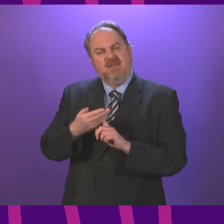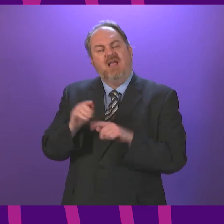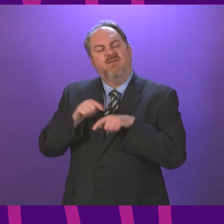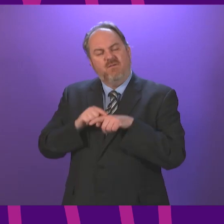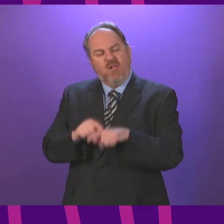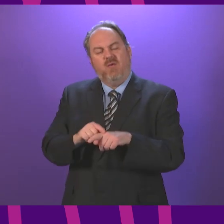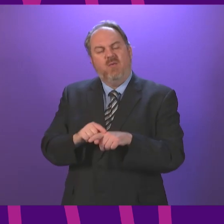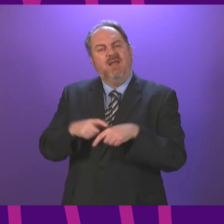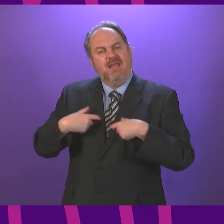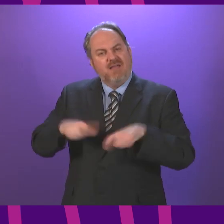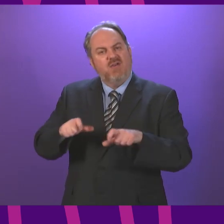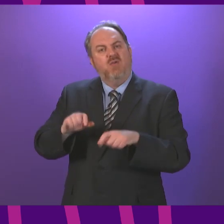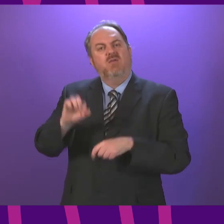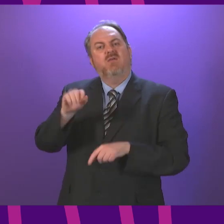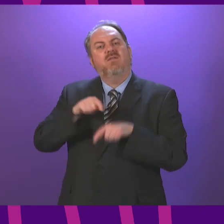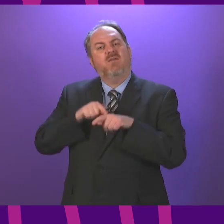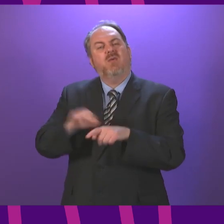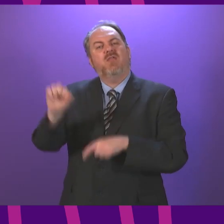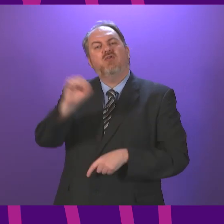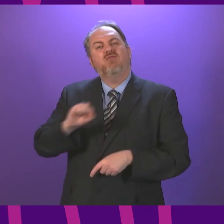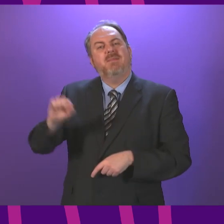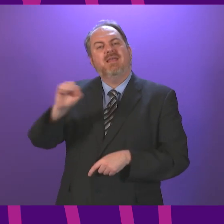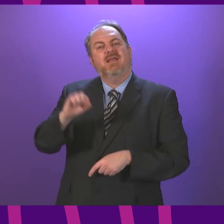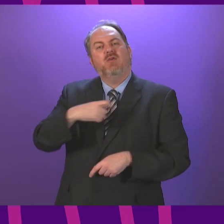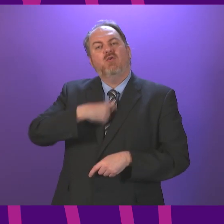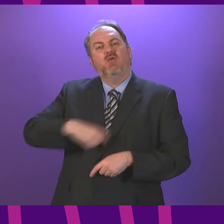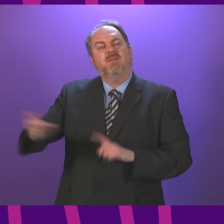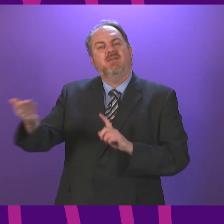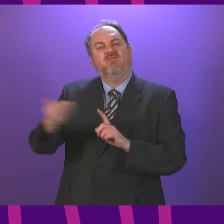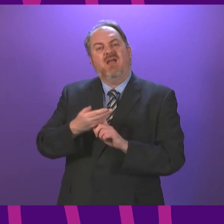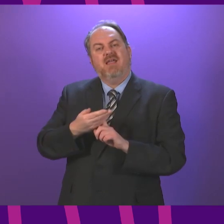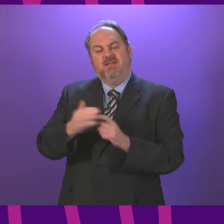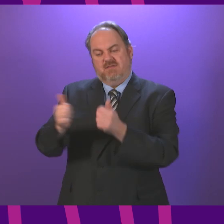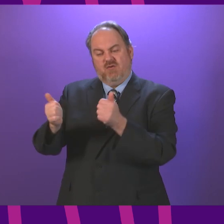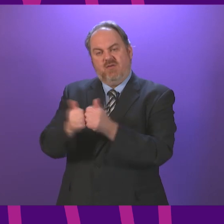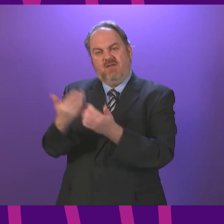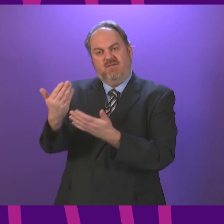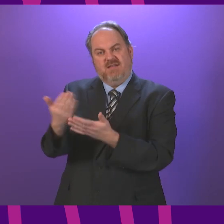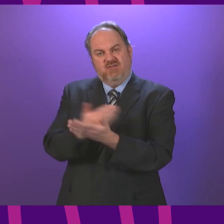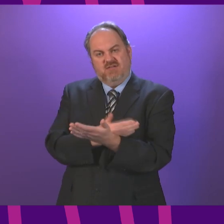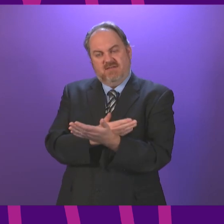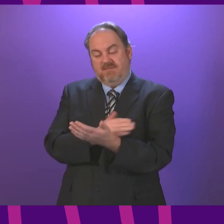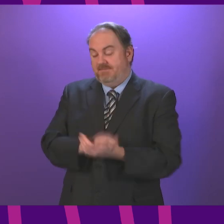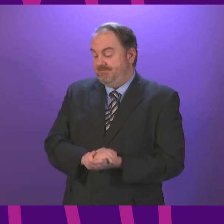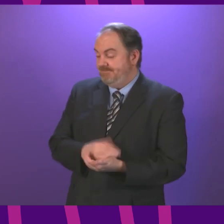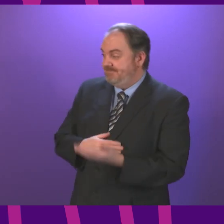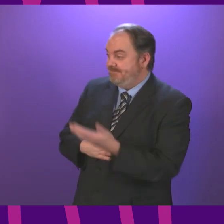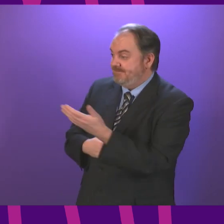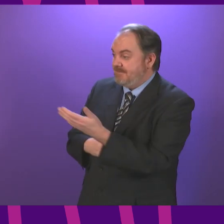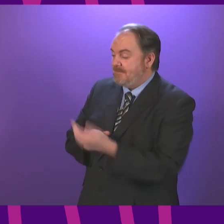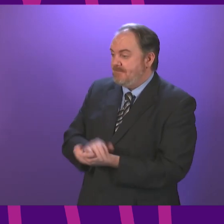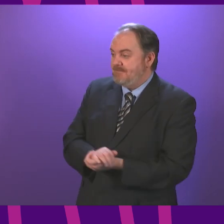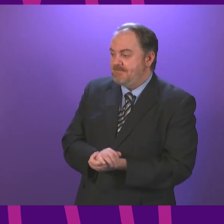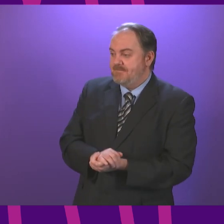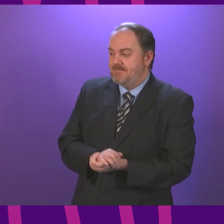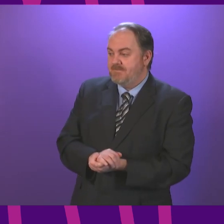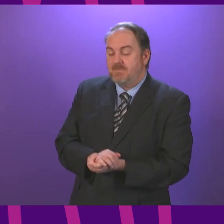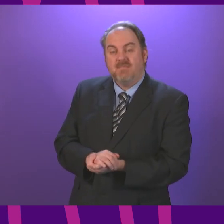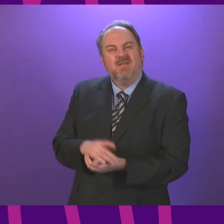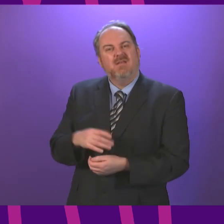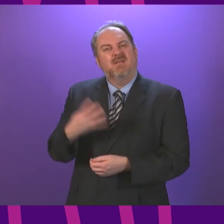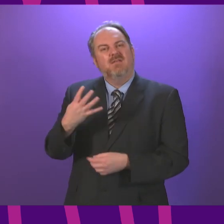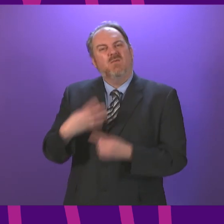Convention on Human Rights. Dean Lockhart, followed by Kenneth Gibson. Thank you, Presiding Officer. First Minister, four years ago you announced that the